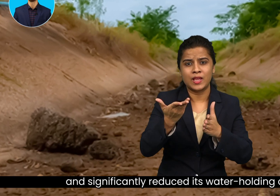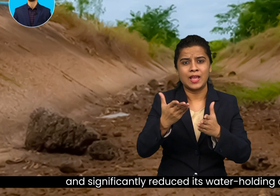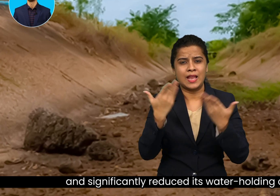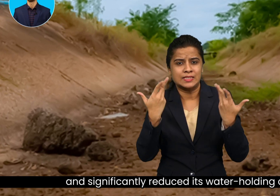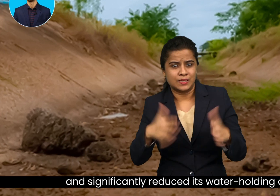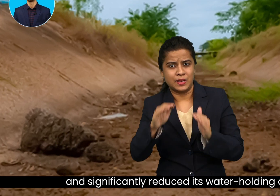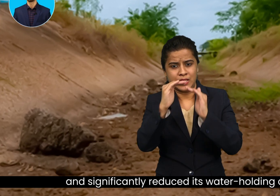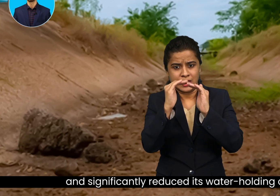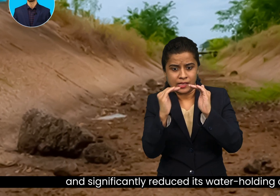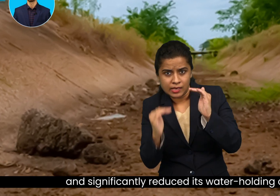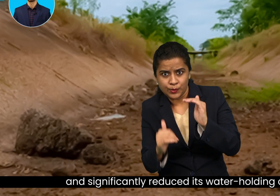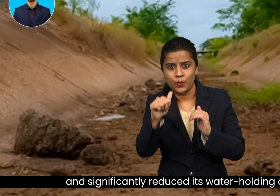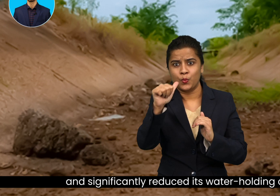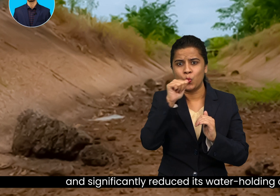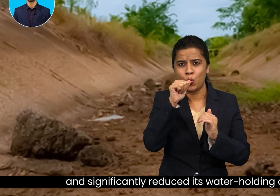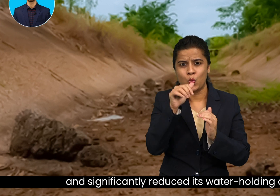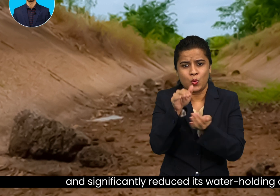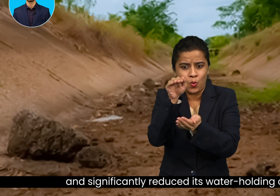capacity.